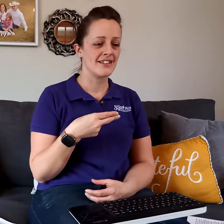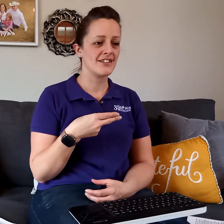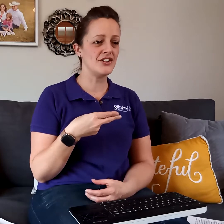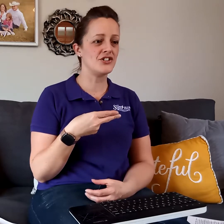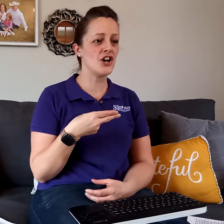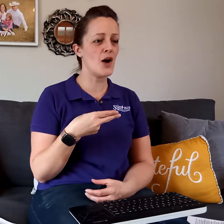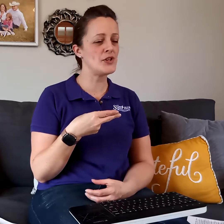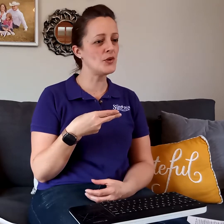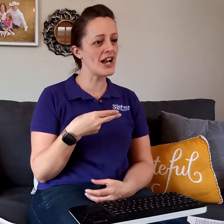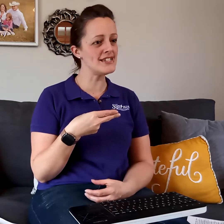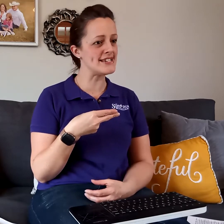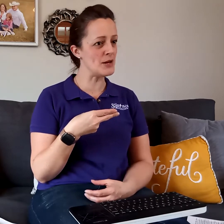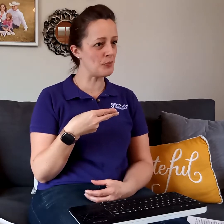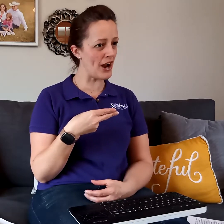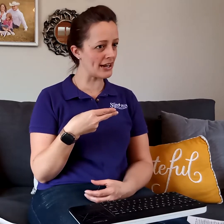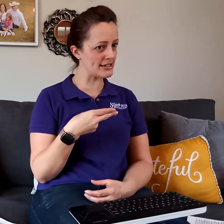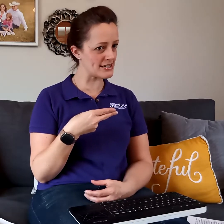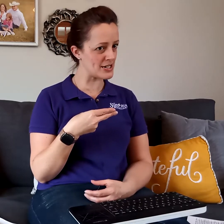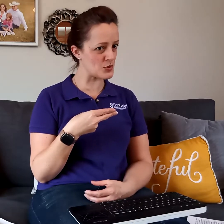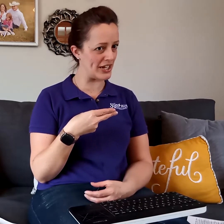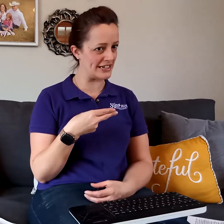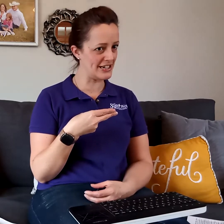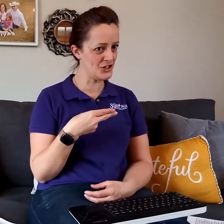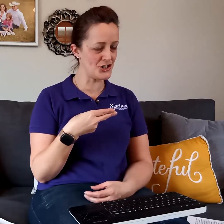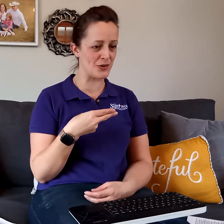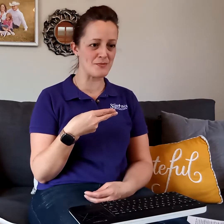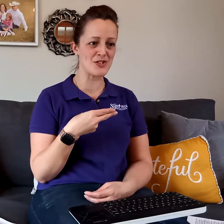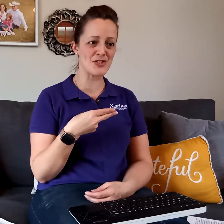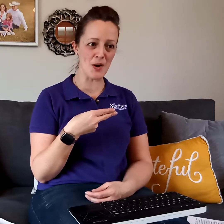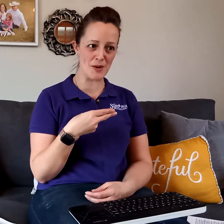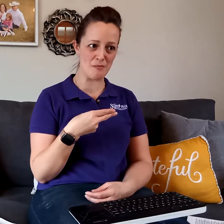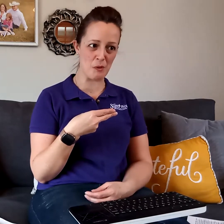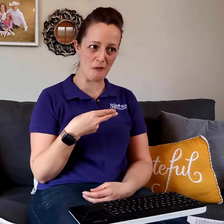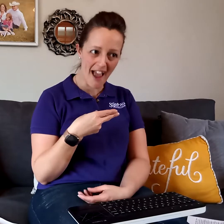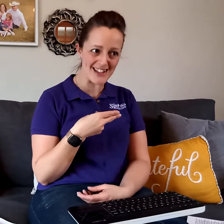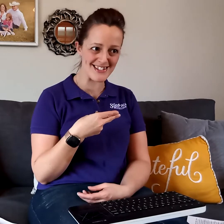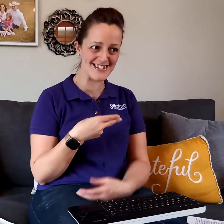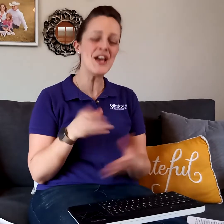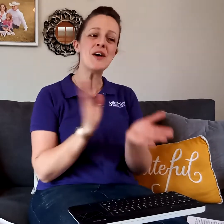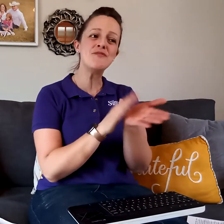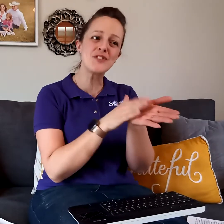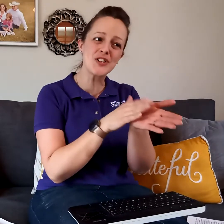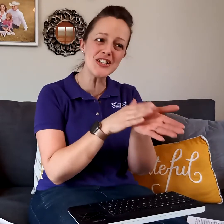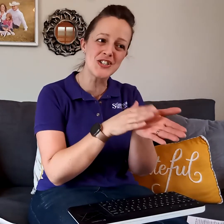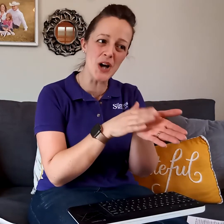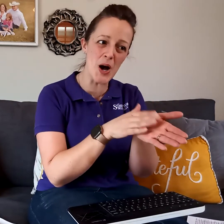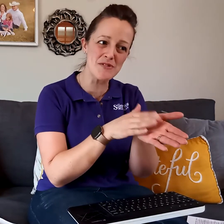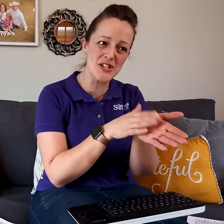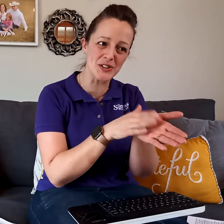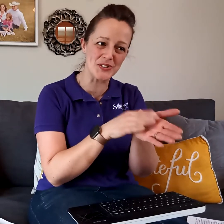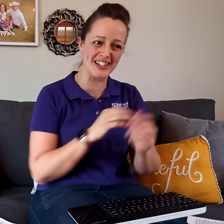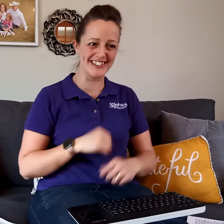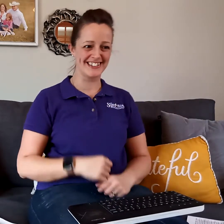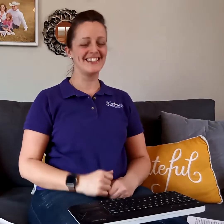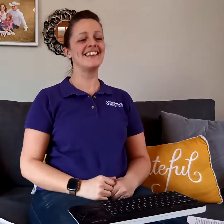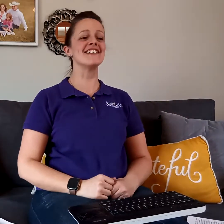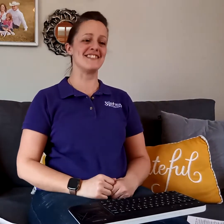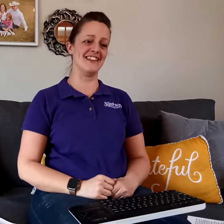Good job. You guys did practice this week, didn't you? I'm so impressed. Good job, children. Yes, Sydney.